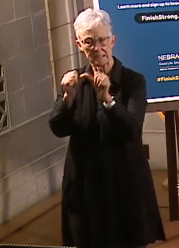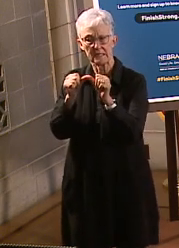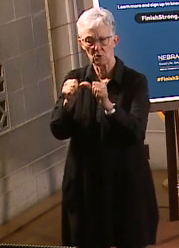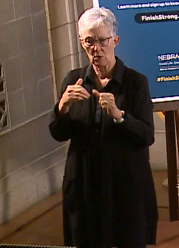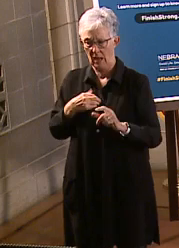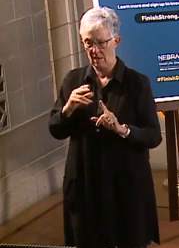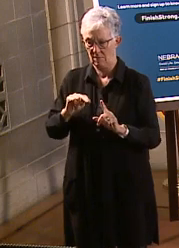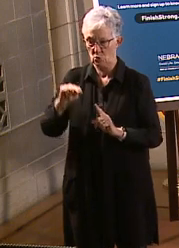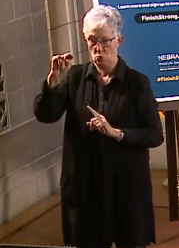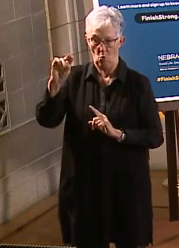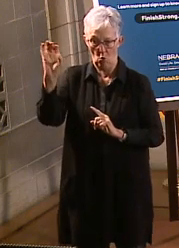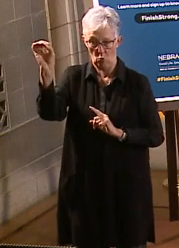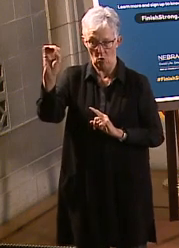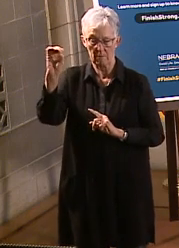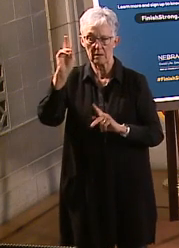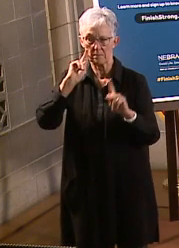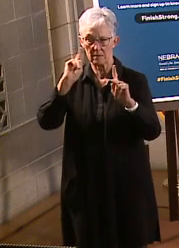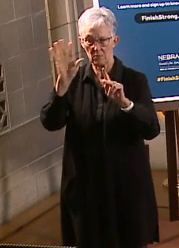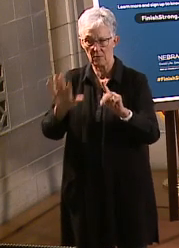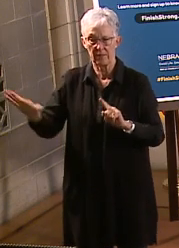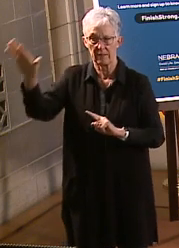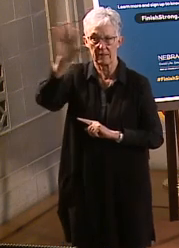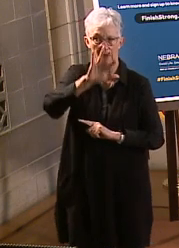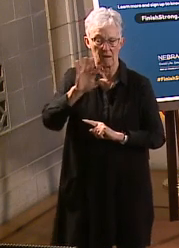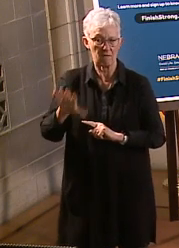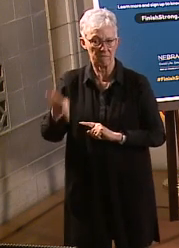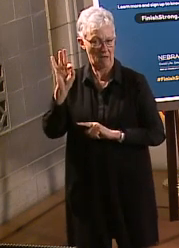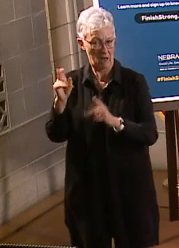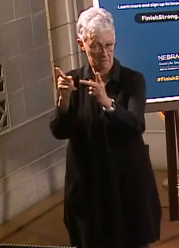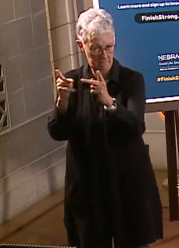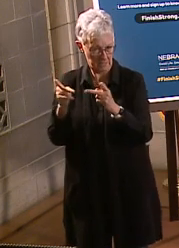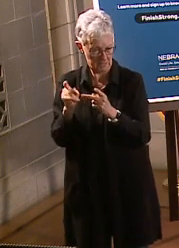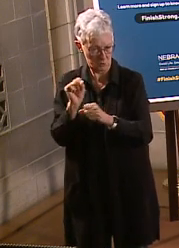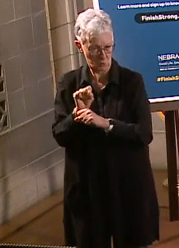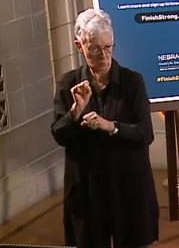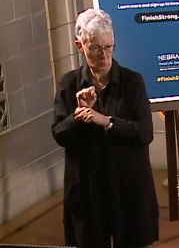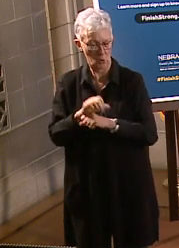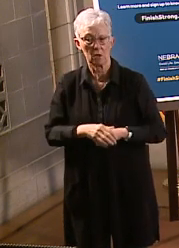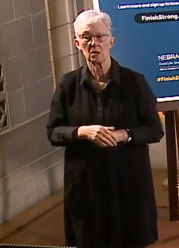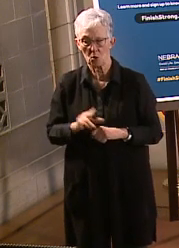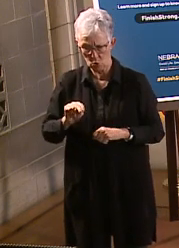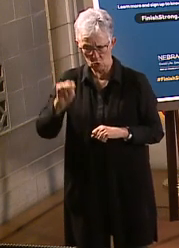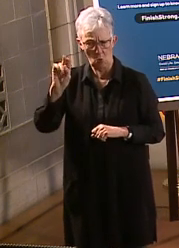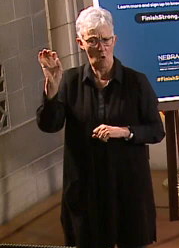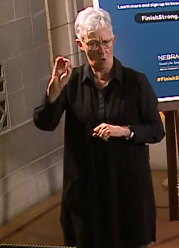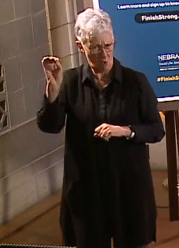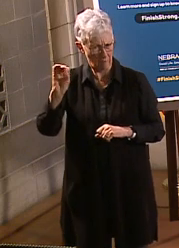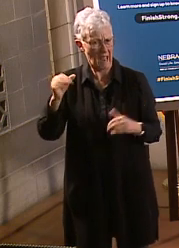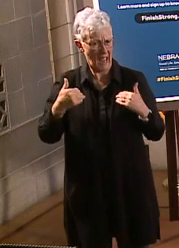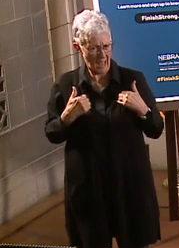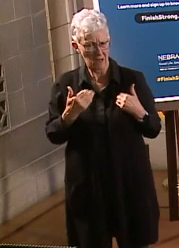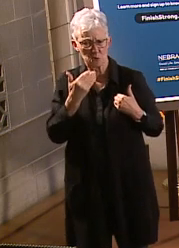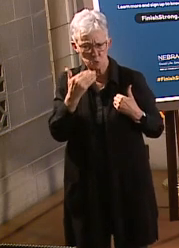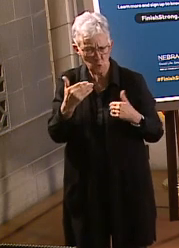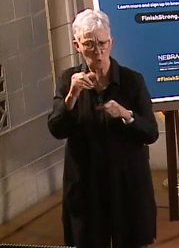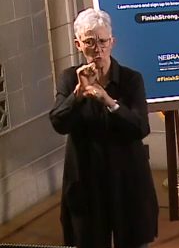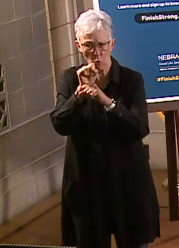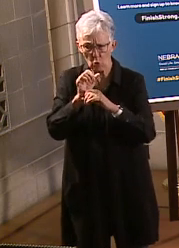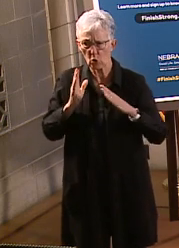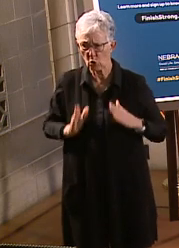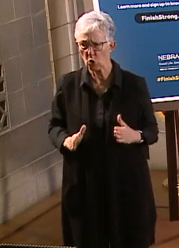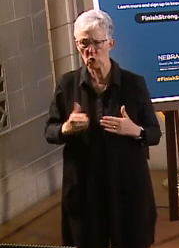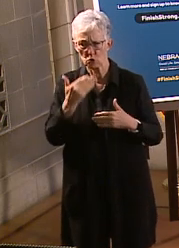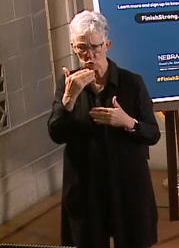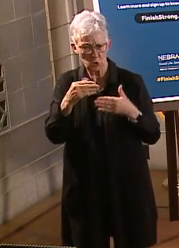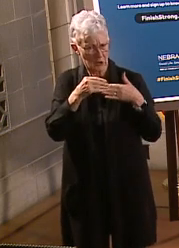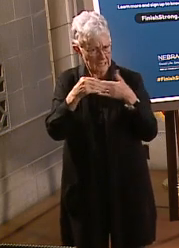more opportunities to create jobs and grow businesses. North Omaha has quality workers, exceptional leaders, and this support will